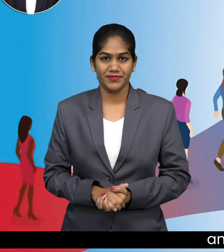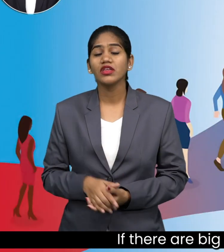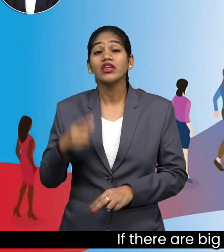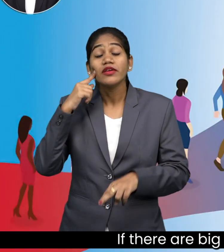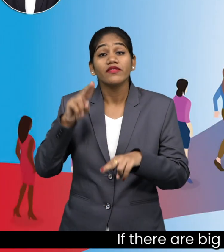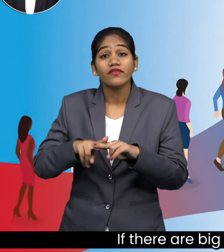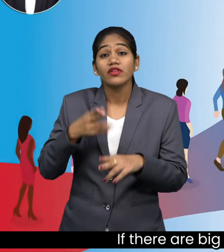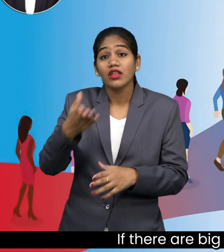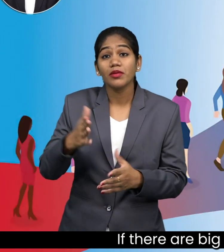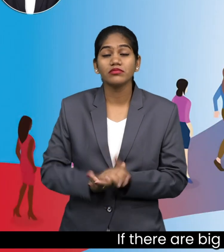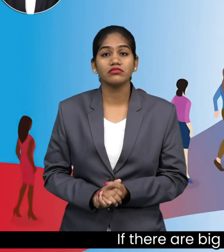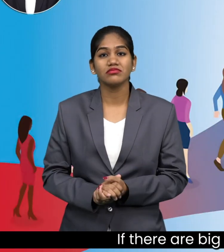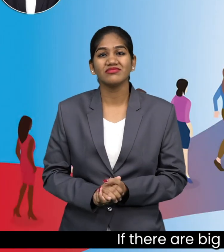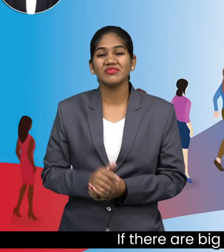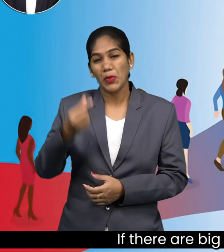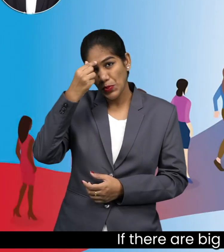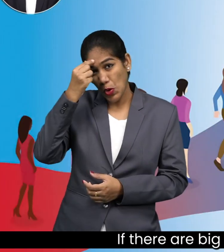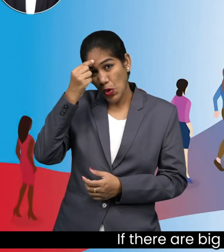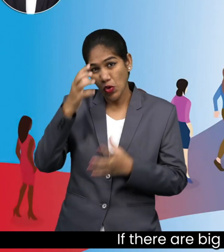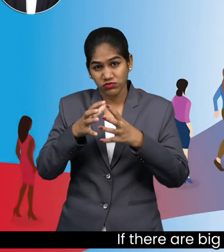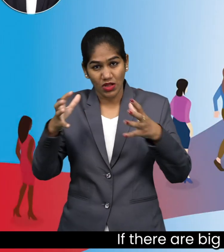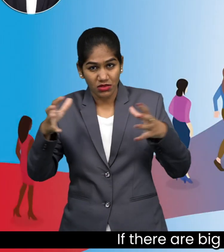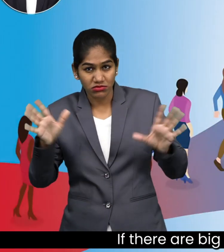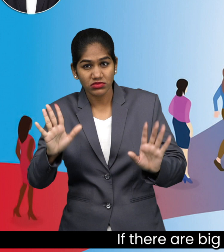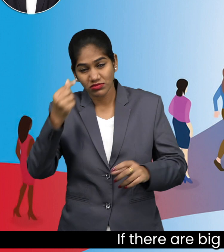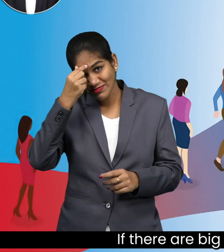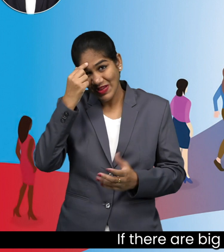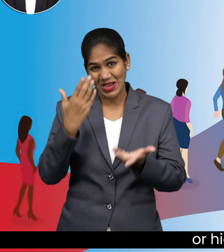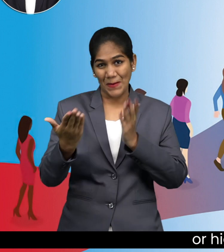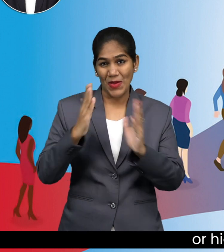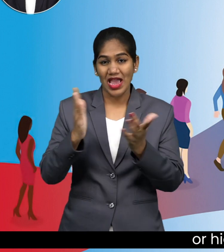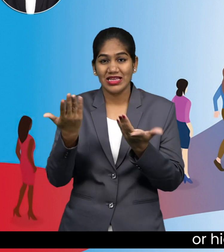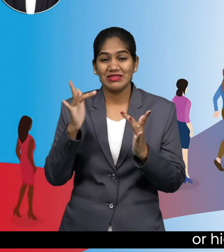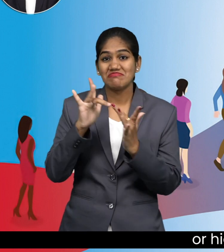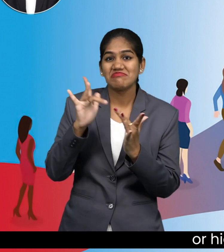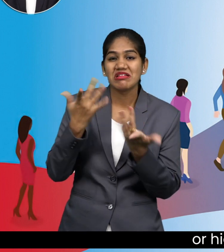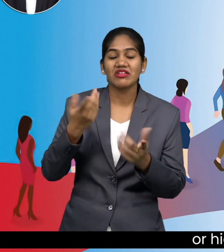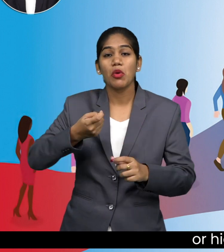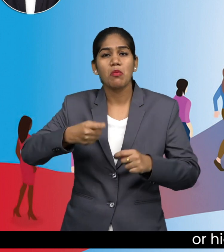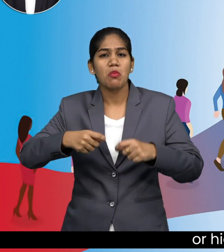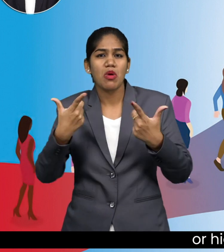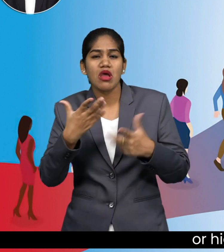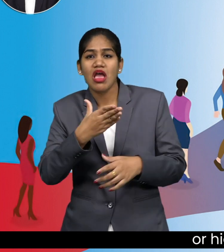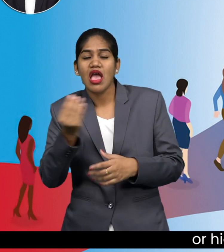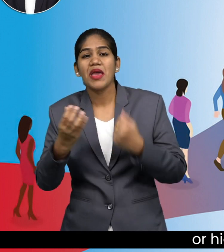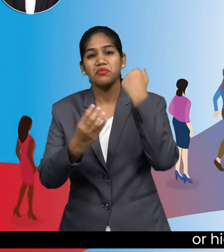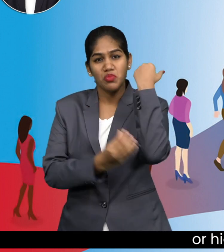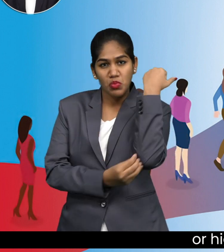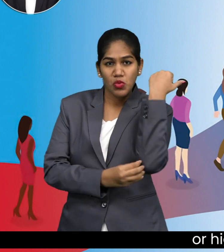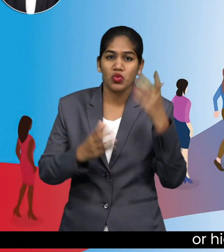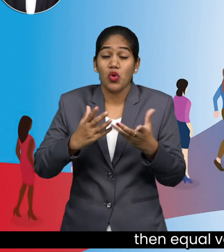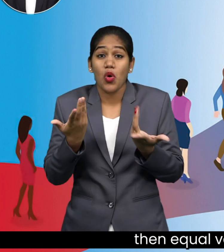If there are big gaps between rich and poor or high and low classes,